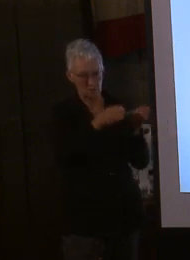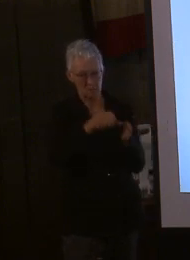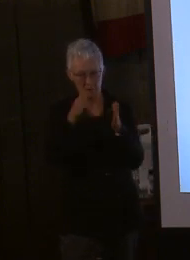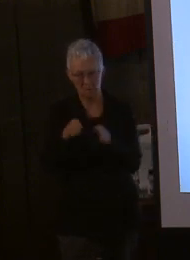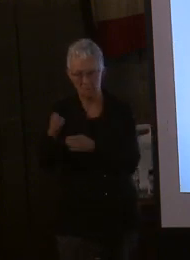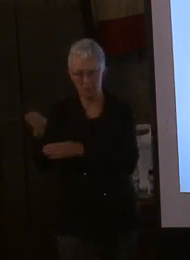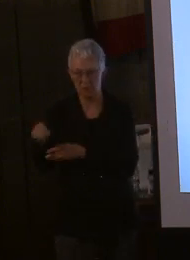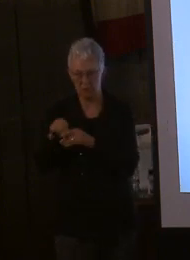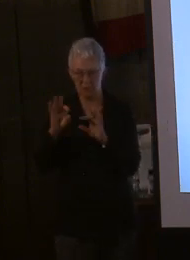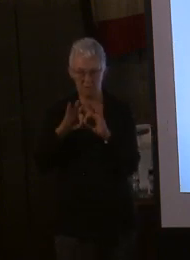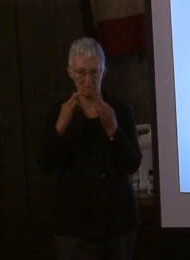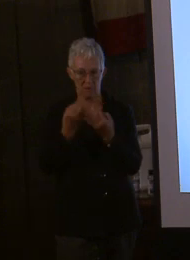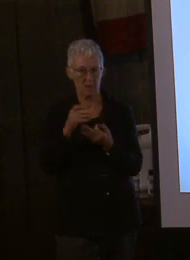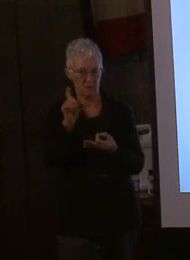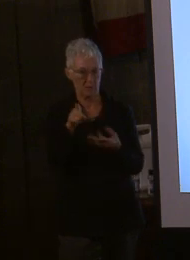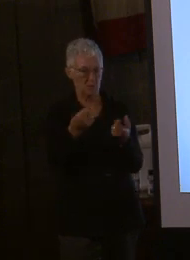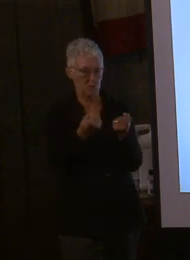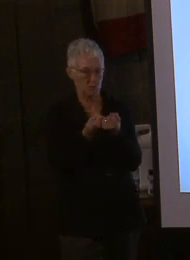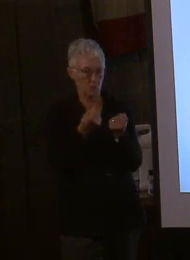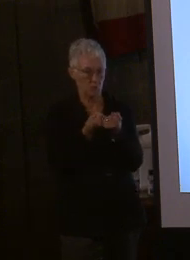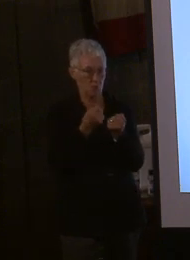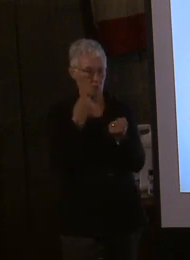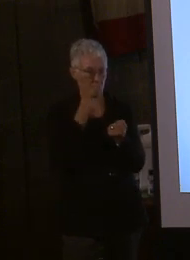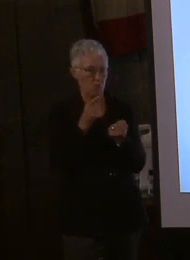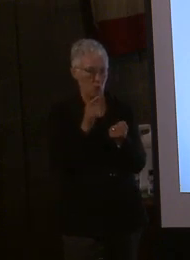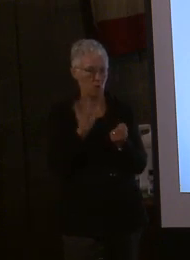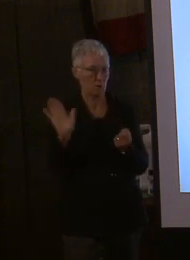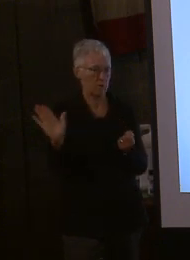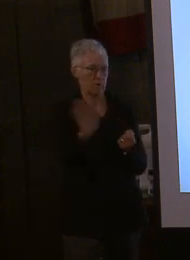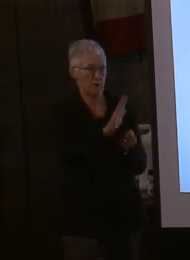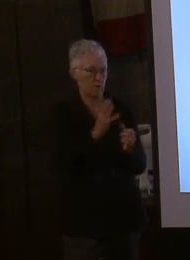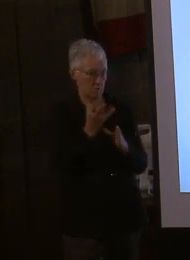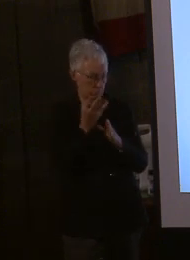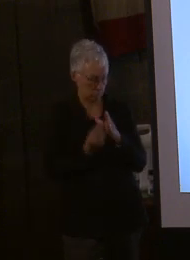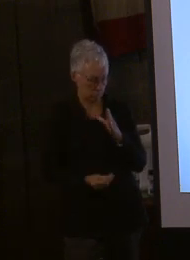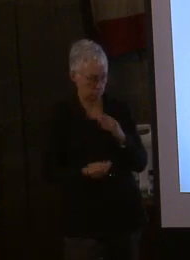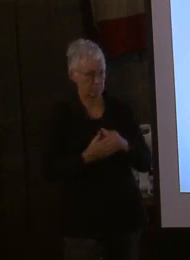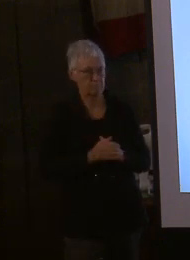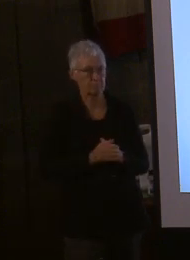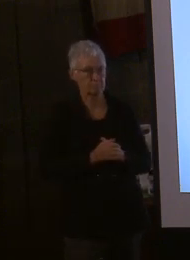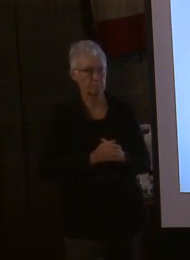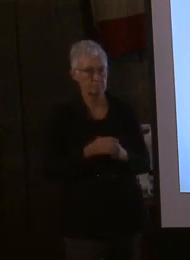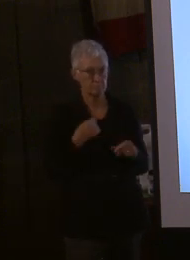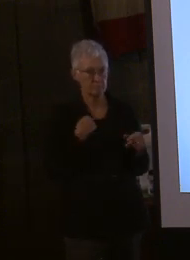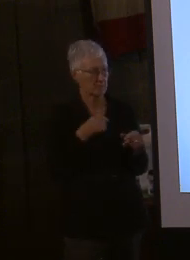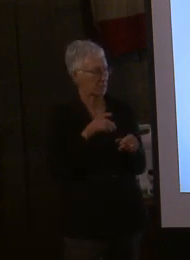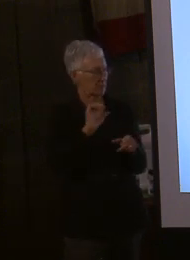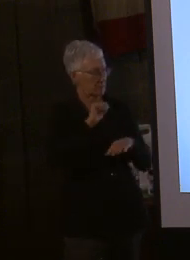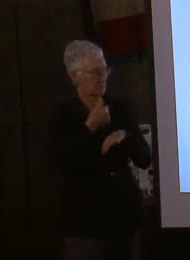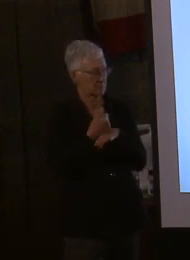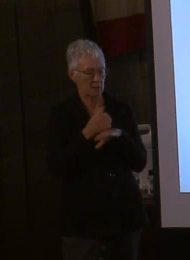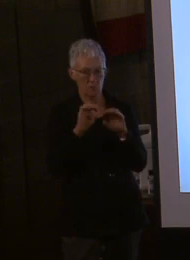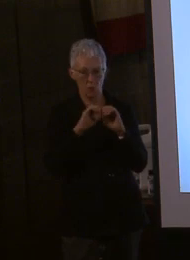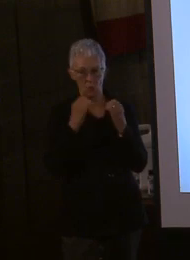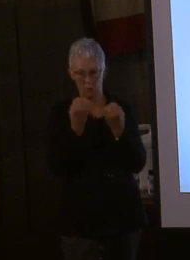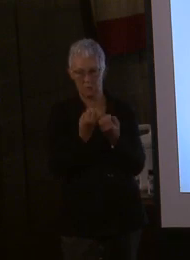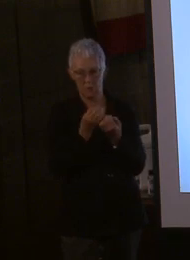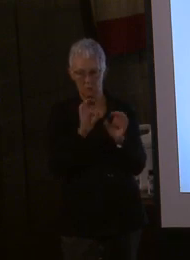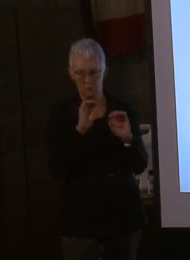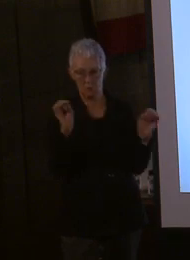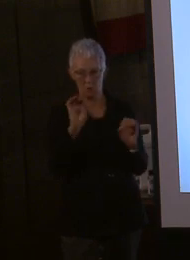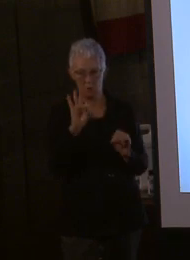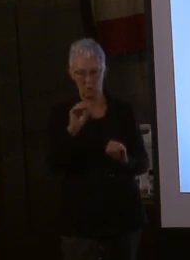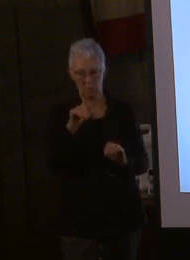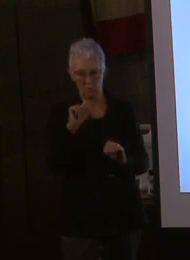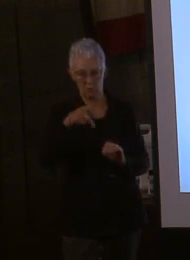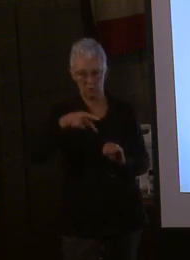of validation and support. As the founder of No Footprint Too Small, I am aware of the lack of resources and guidance following